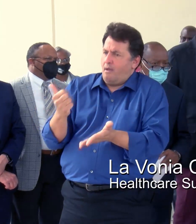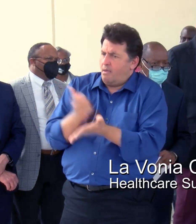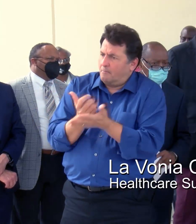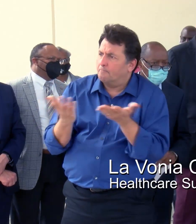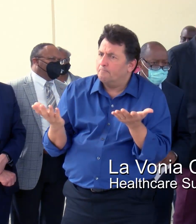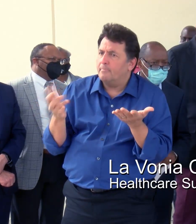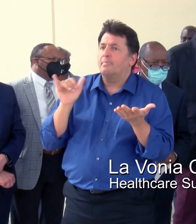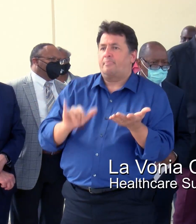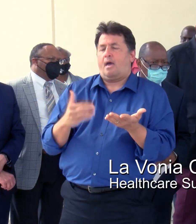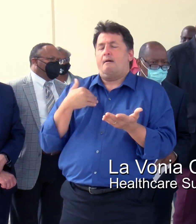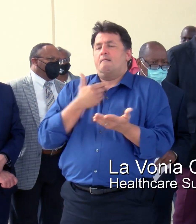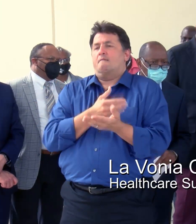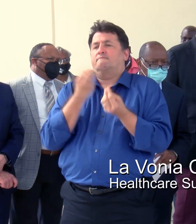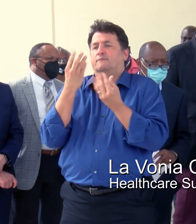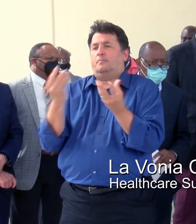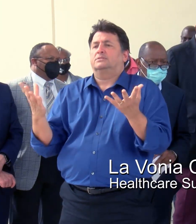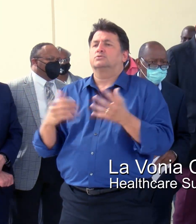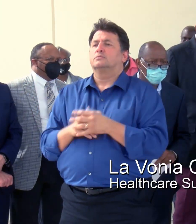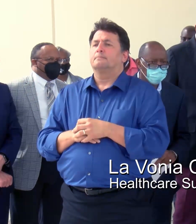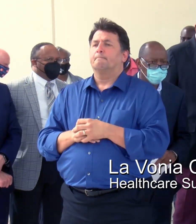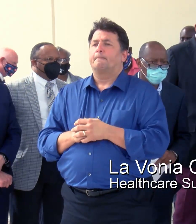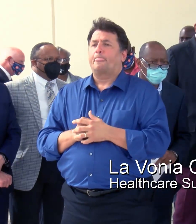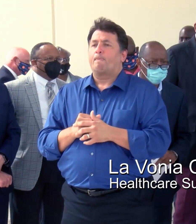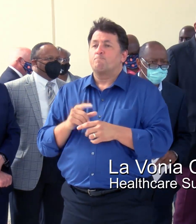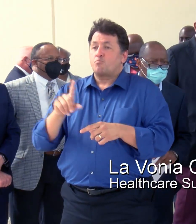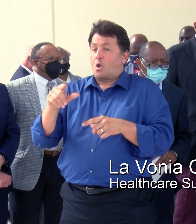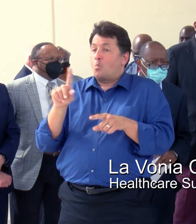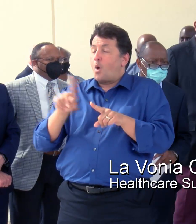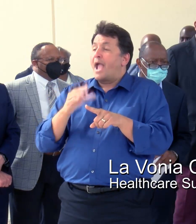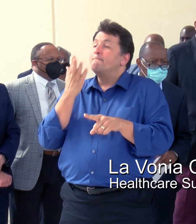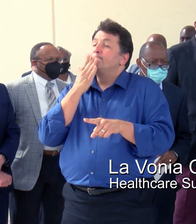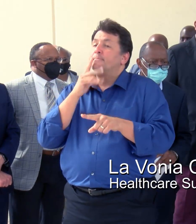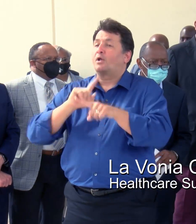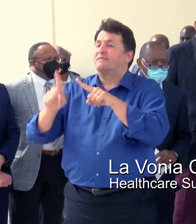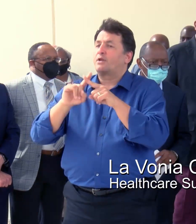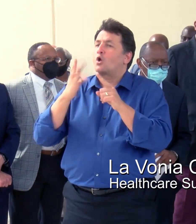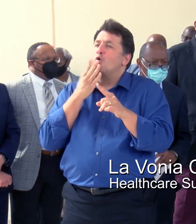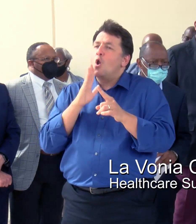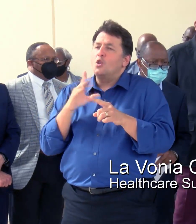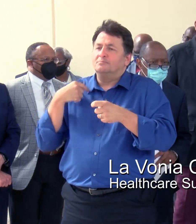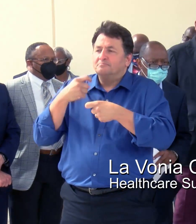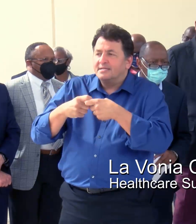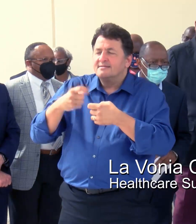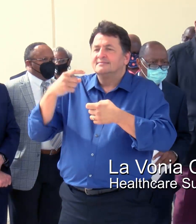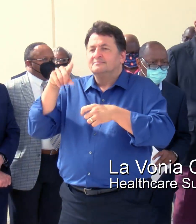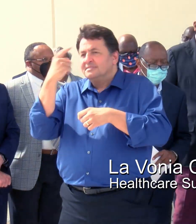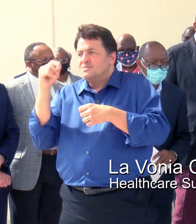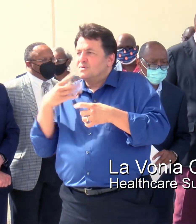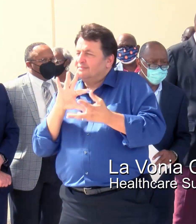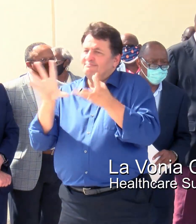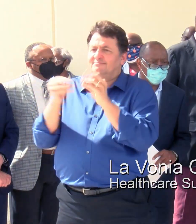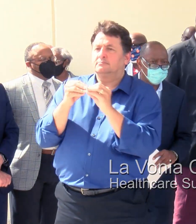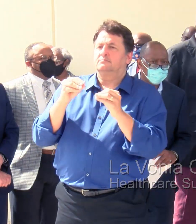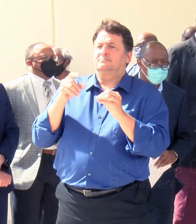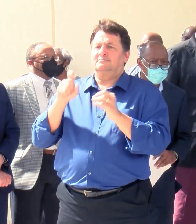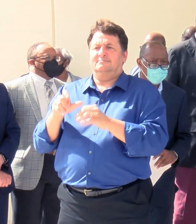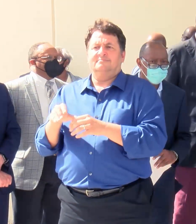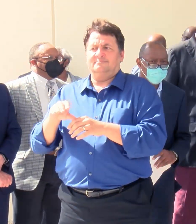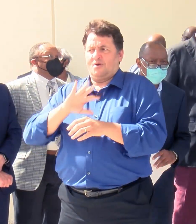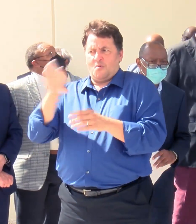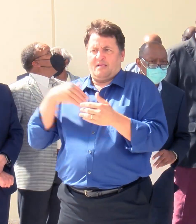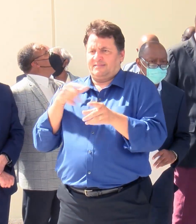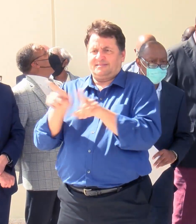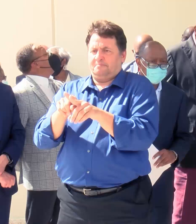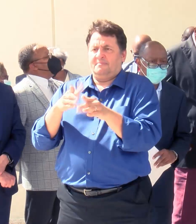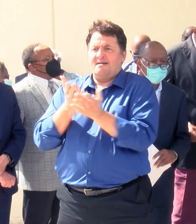color, and it's important that we all work together to educate the community, but also make sure that access isn't a barrier. And as you guys may be aware or may not be